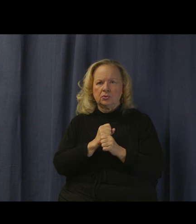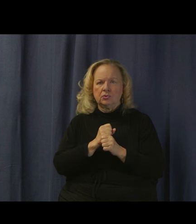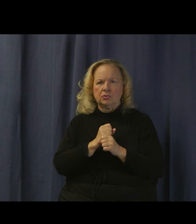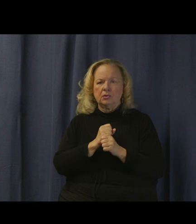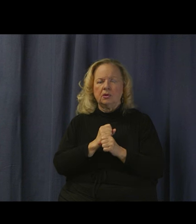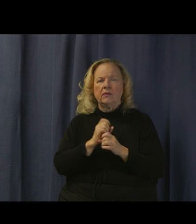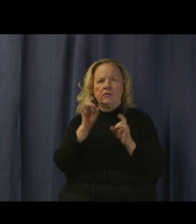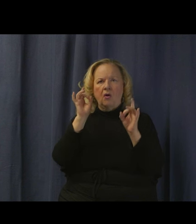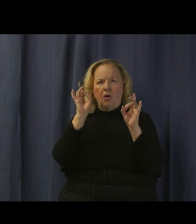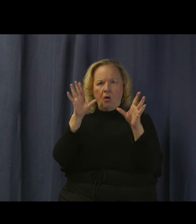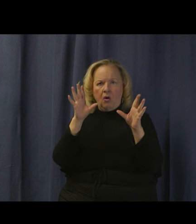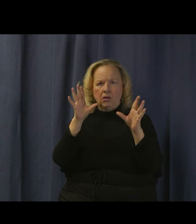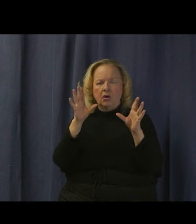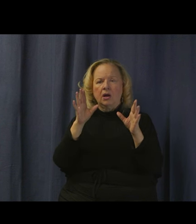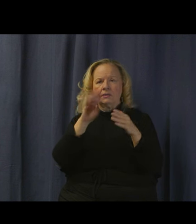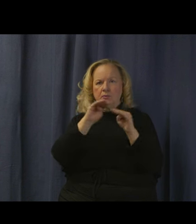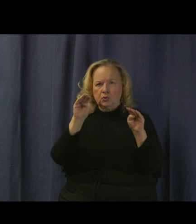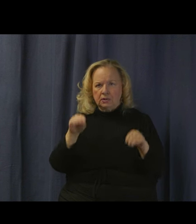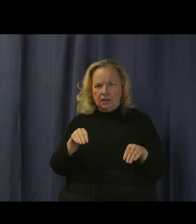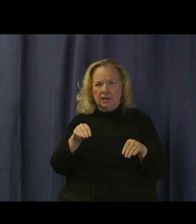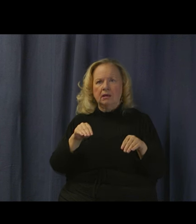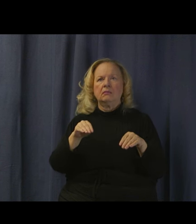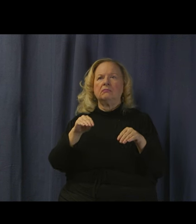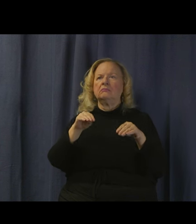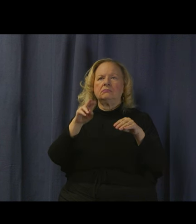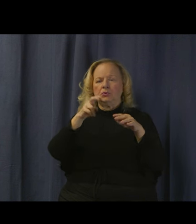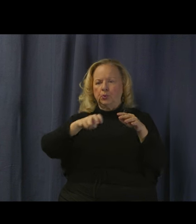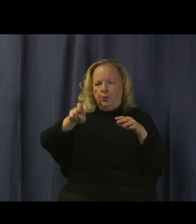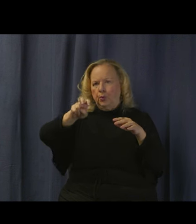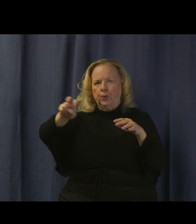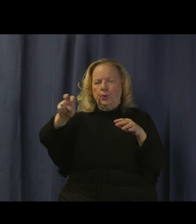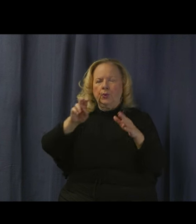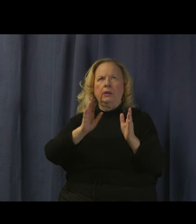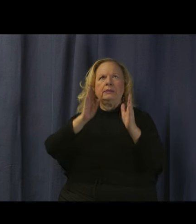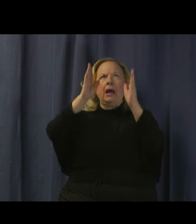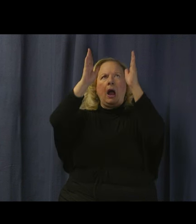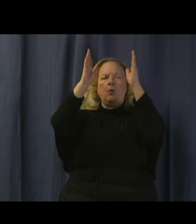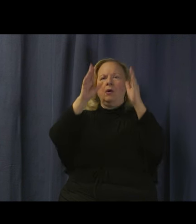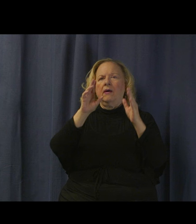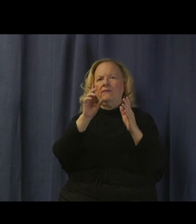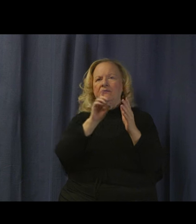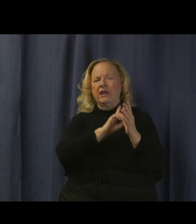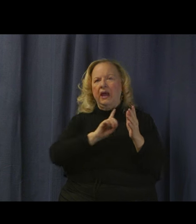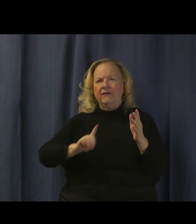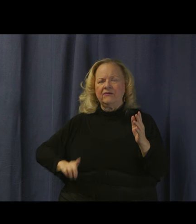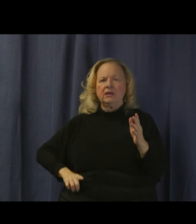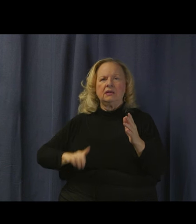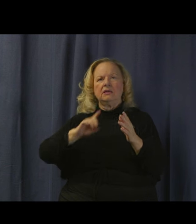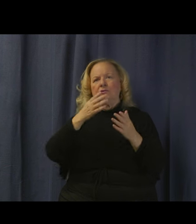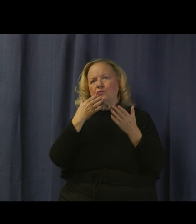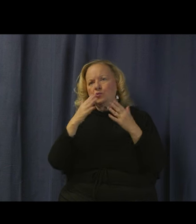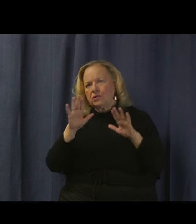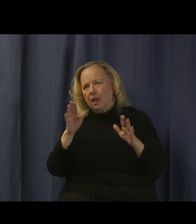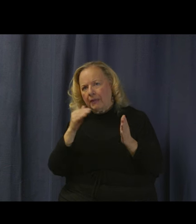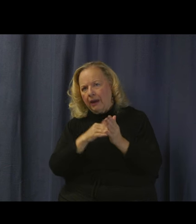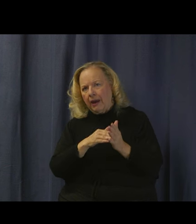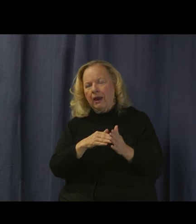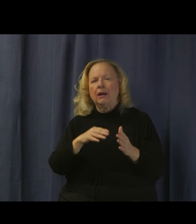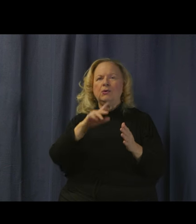Yad Vashem. There'll be a light show at the Tower of David, again in Jerusalem. And then on Tuesday, the Temple